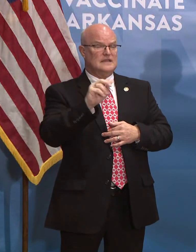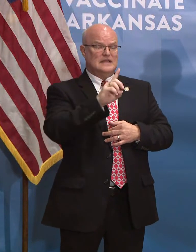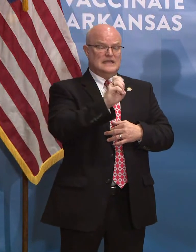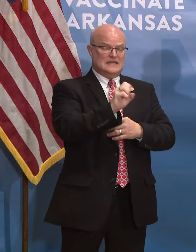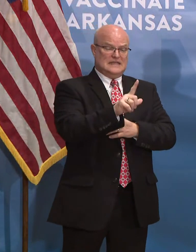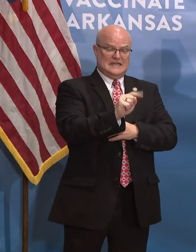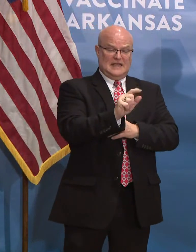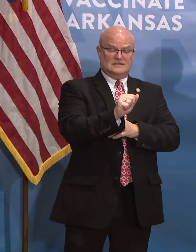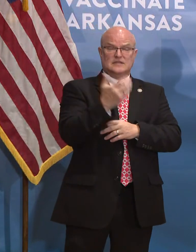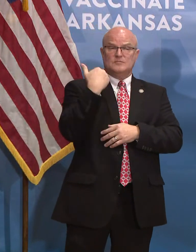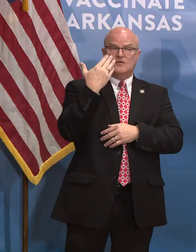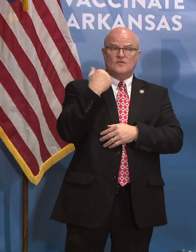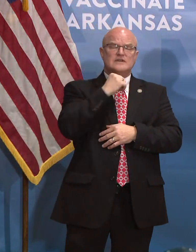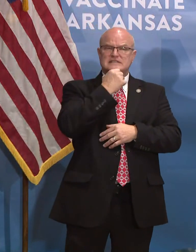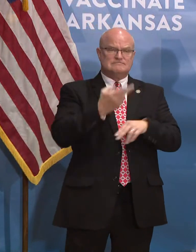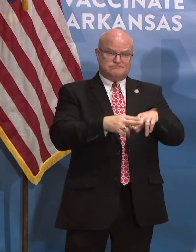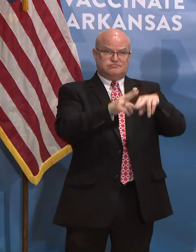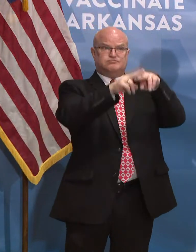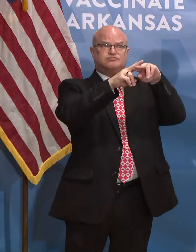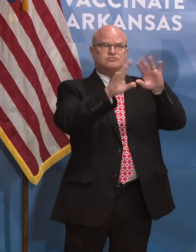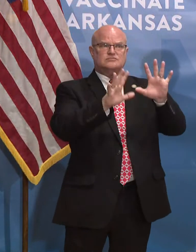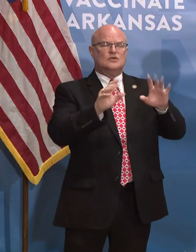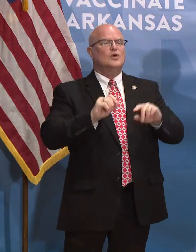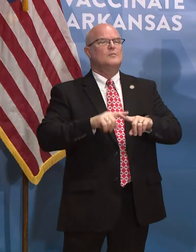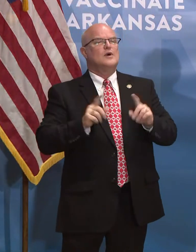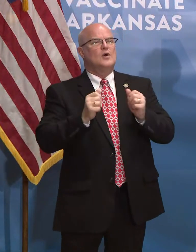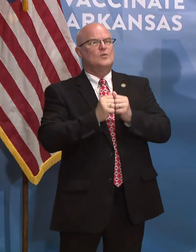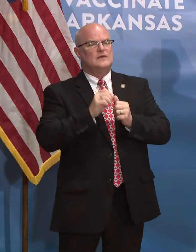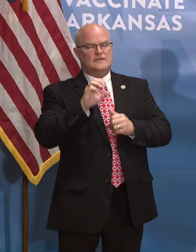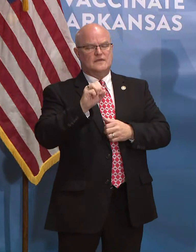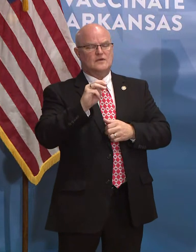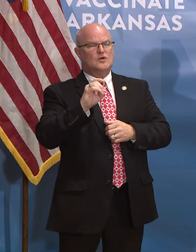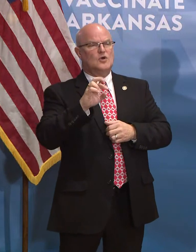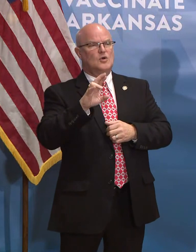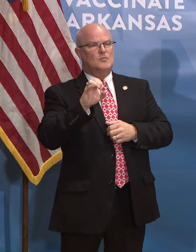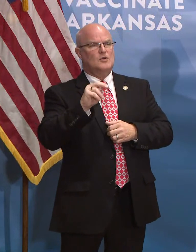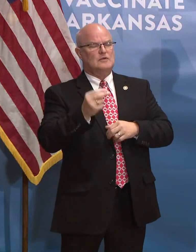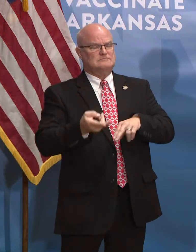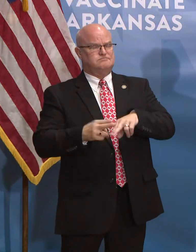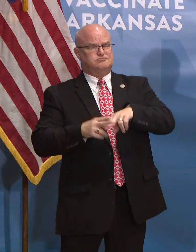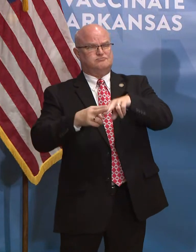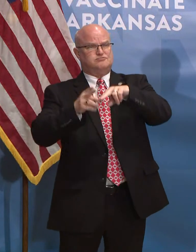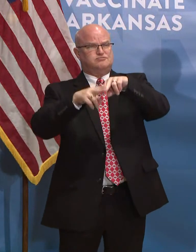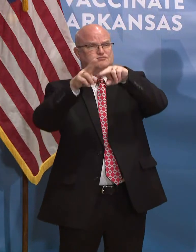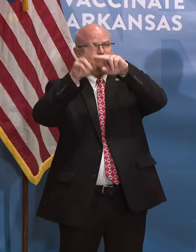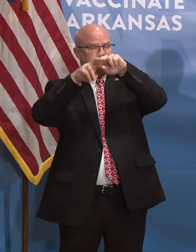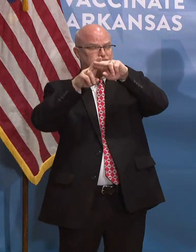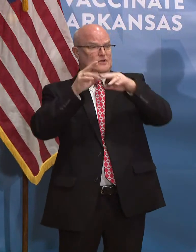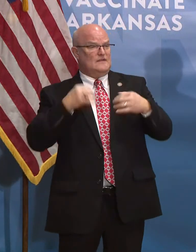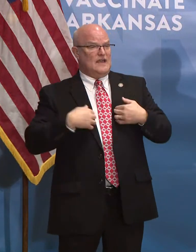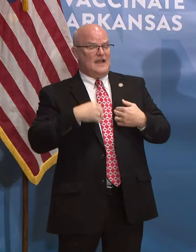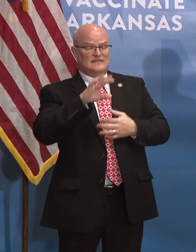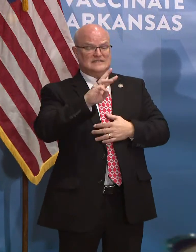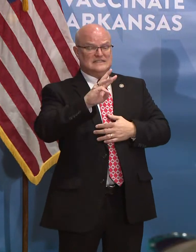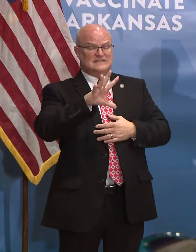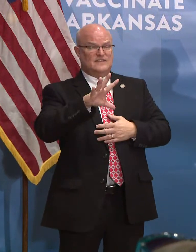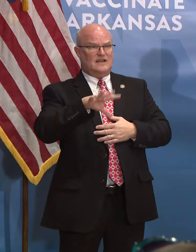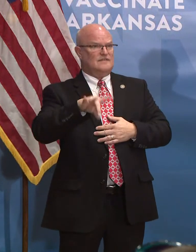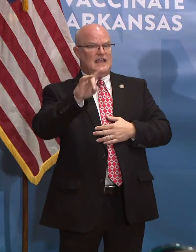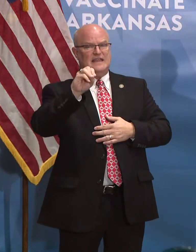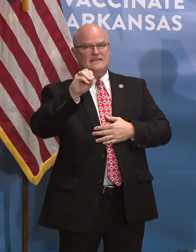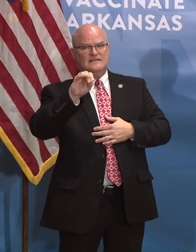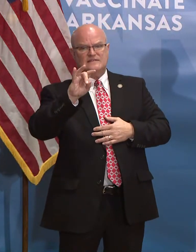here before. We didn't see that increase. With the Omicron, we're seeing large numbers. Whether we have 65,